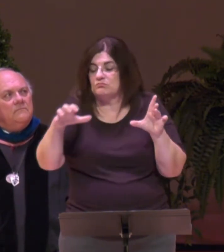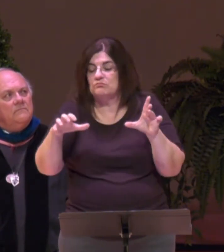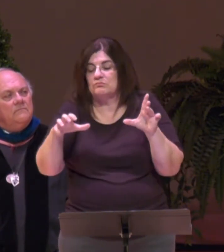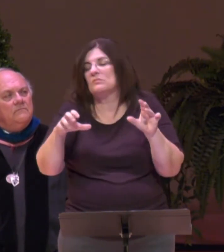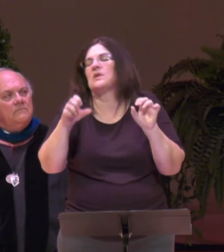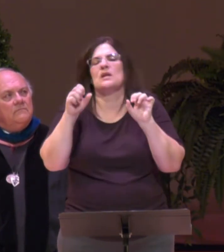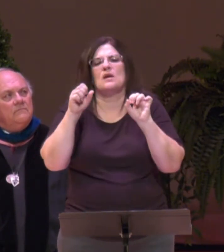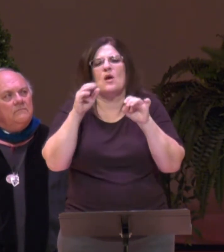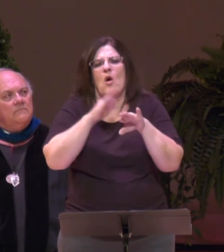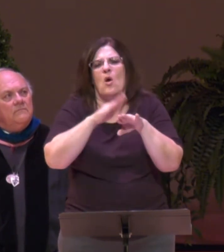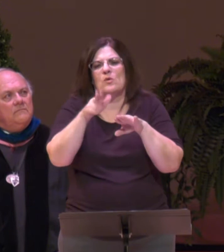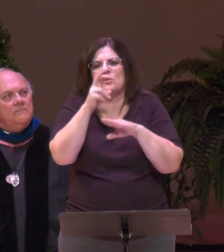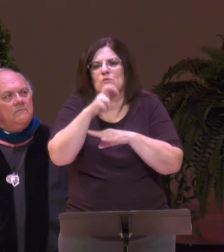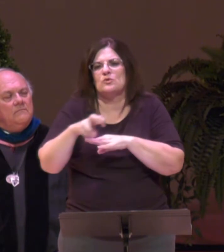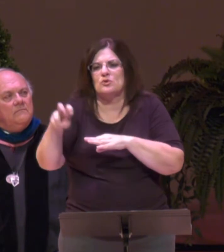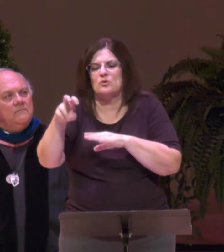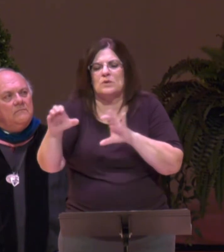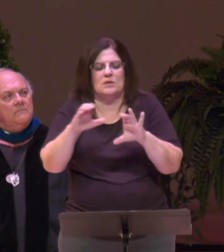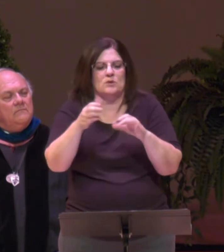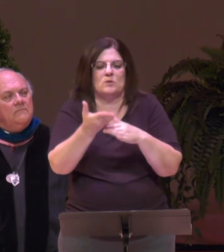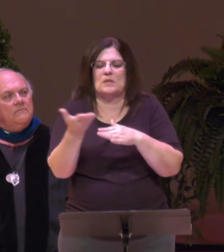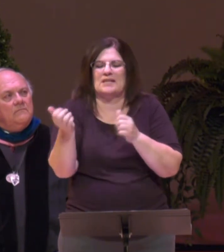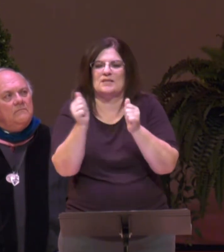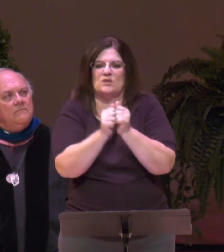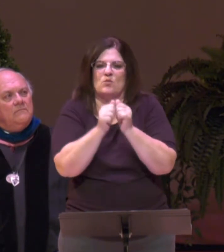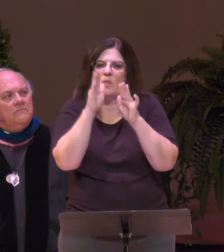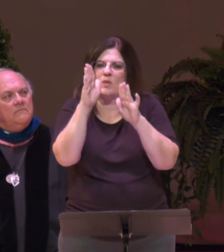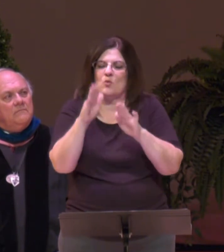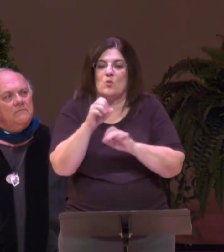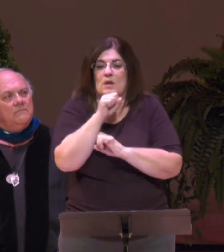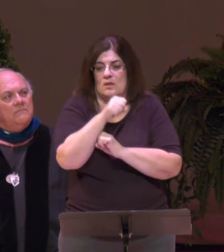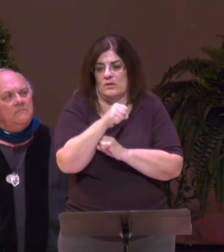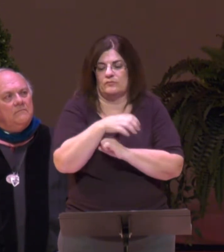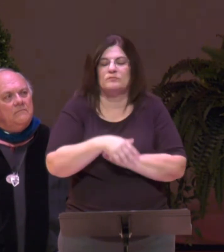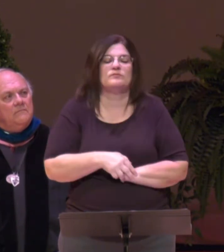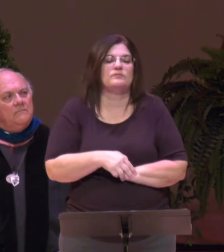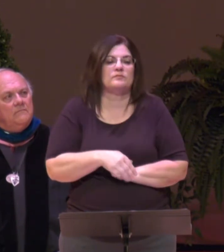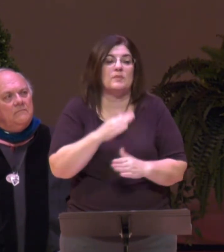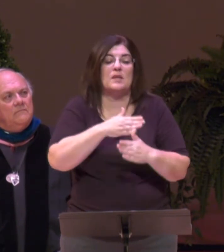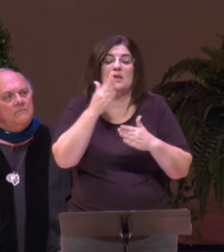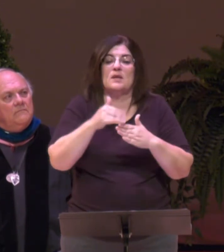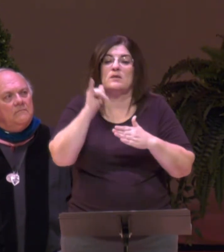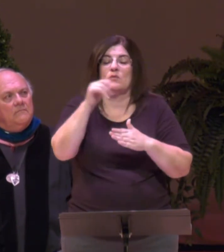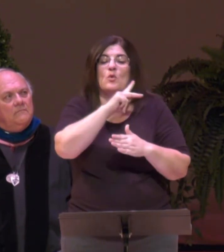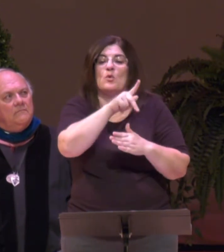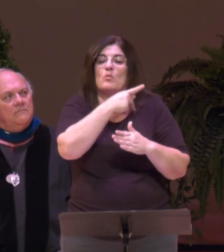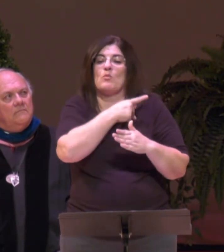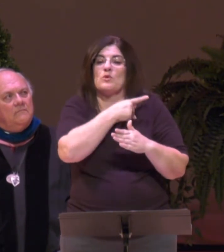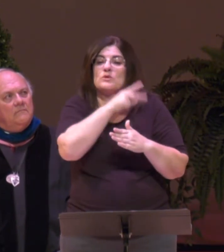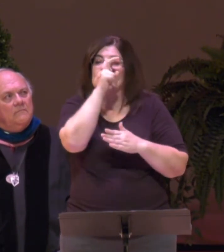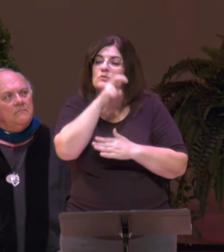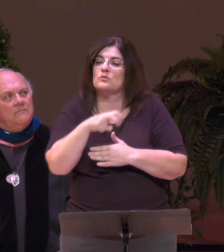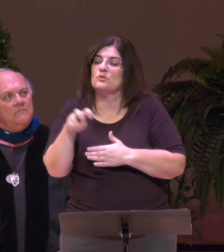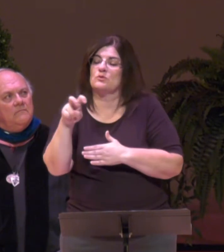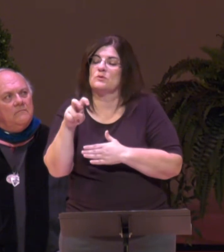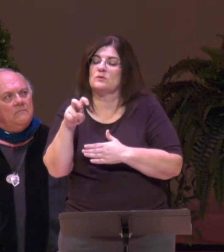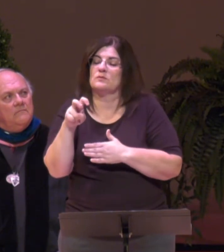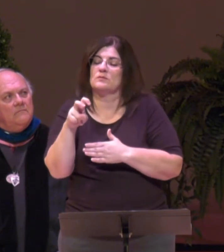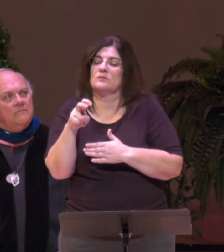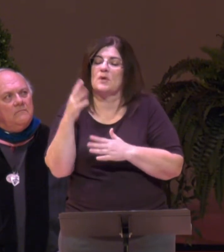things with great love. At the end of your personal journey, I hope you would be like